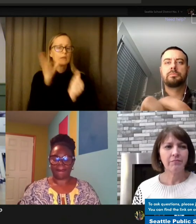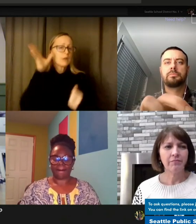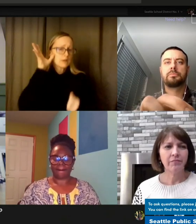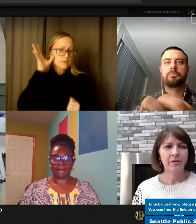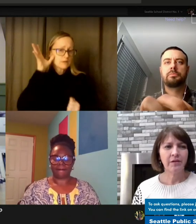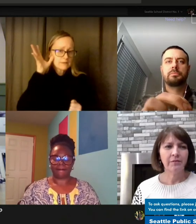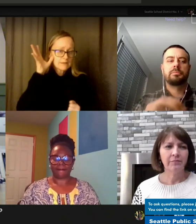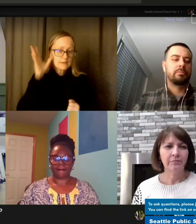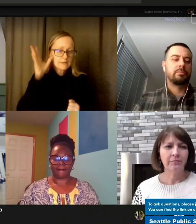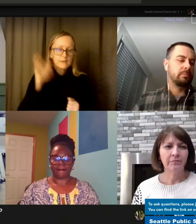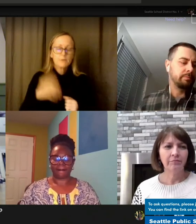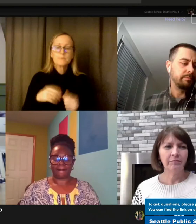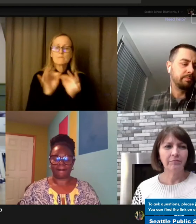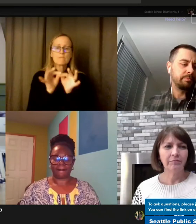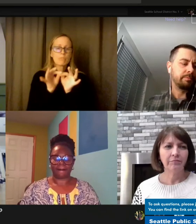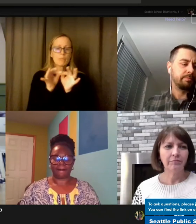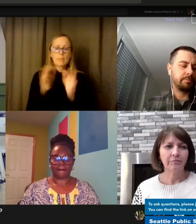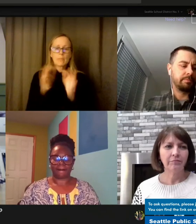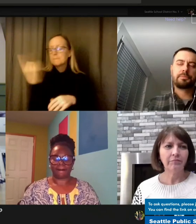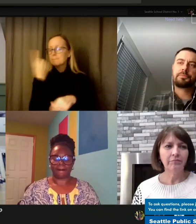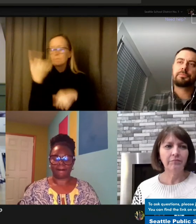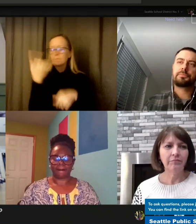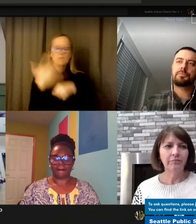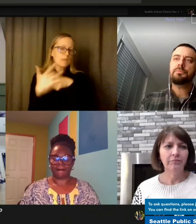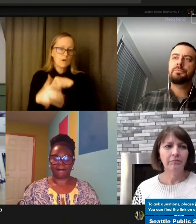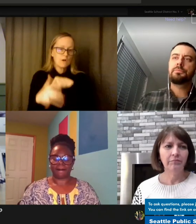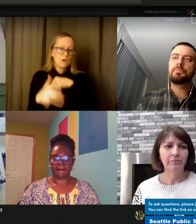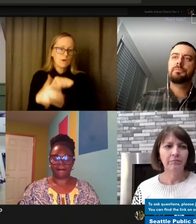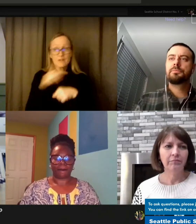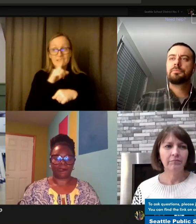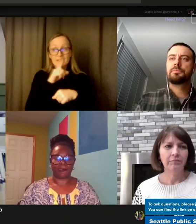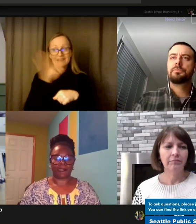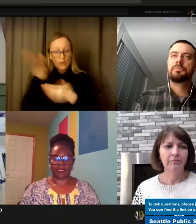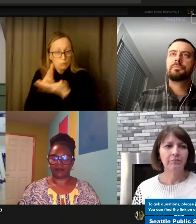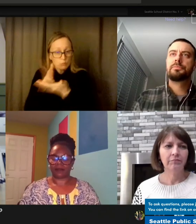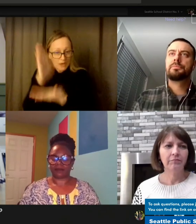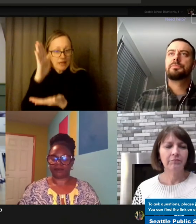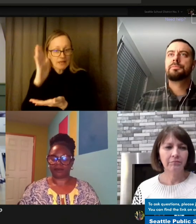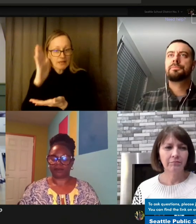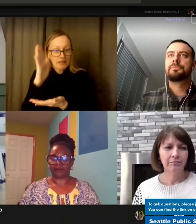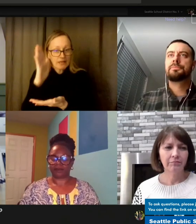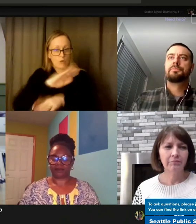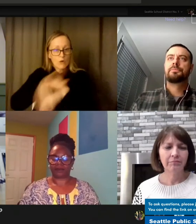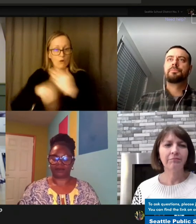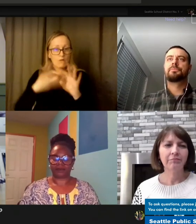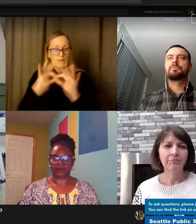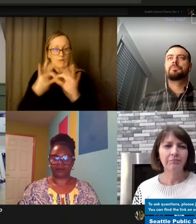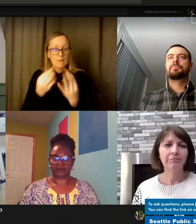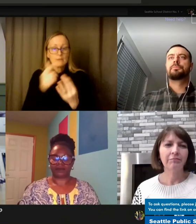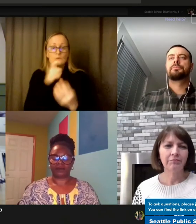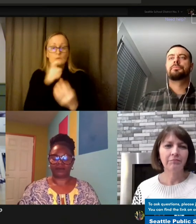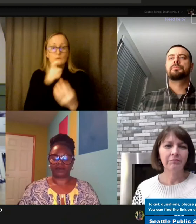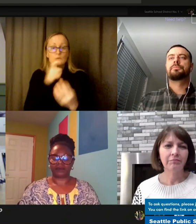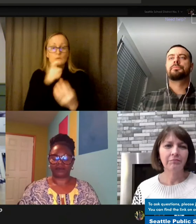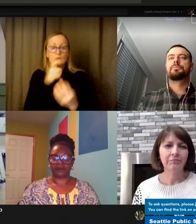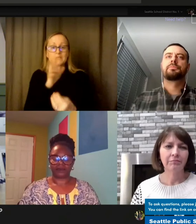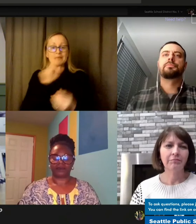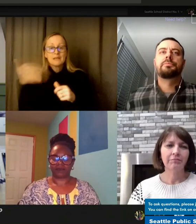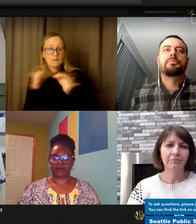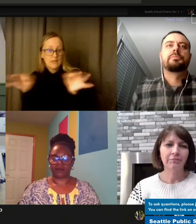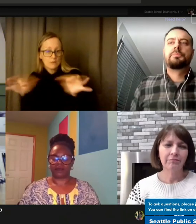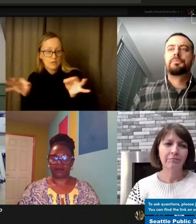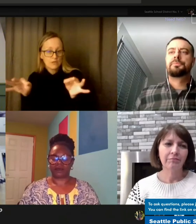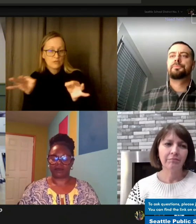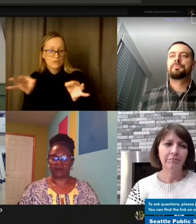Interpretation is always available, and it is a right for all our families who speak a language other than English. So we make sure